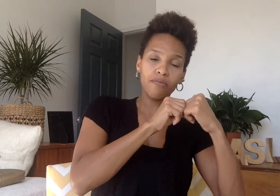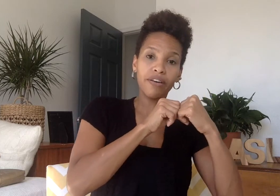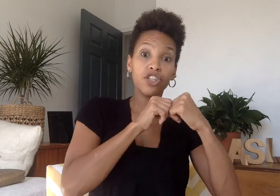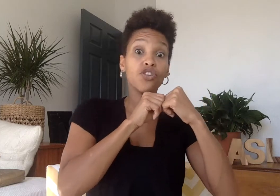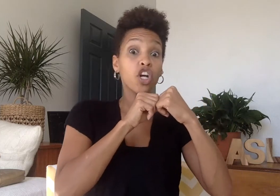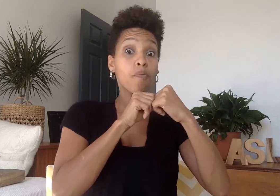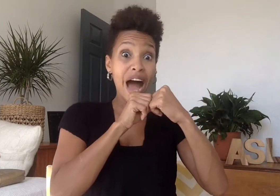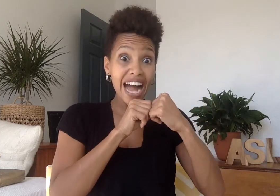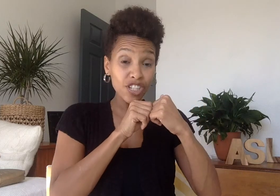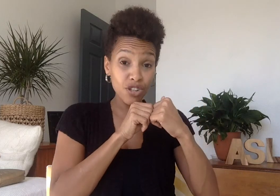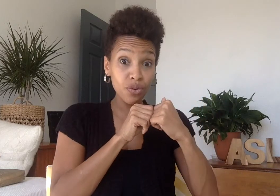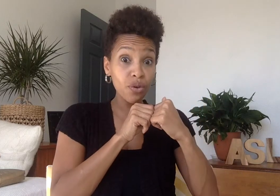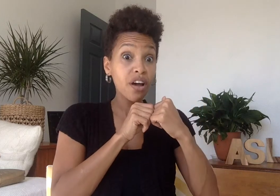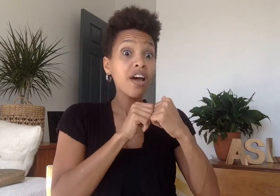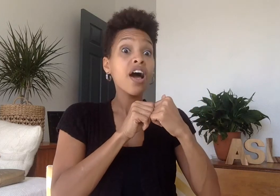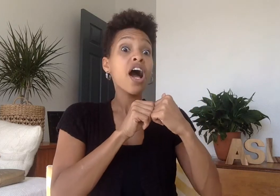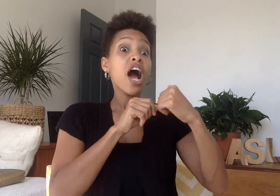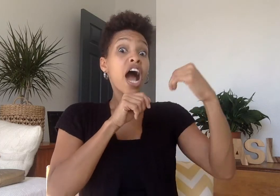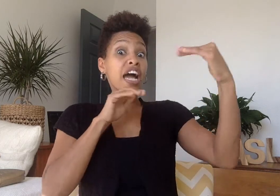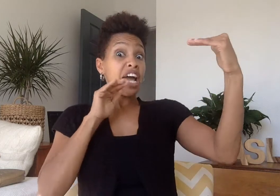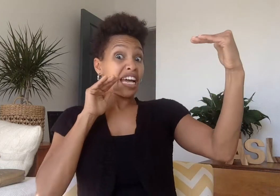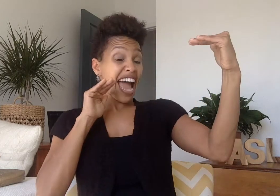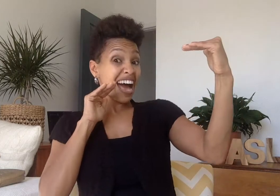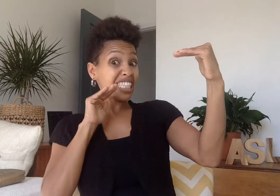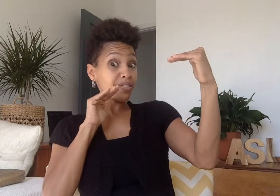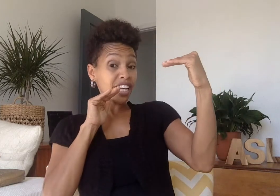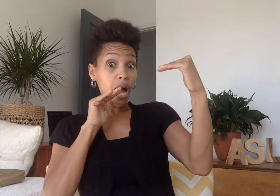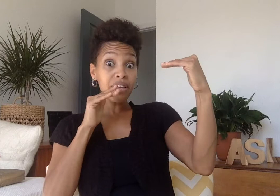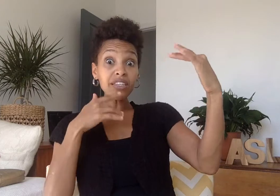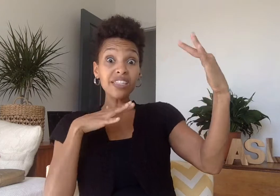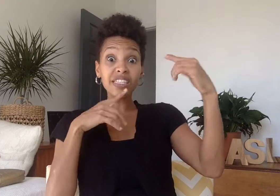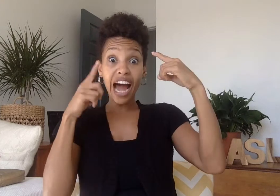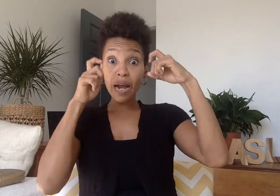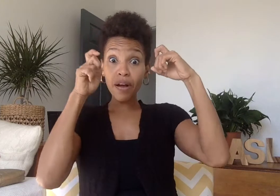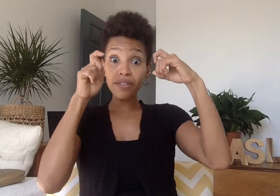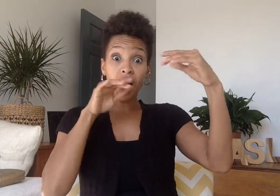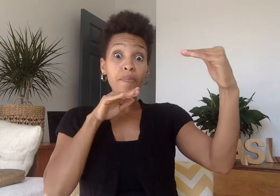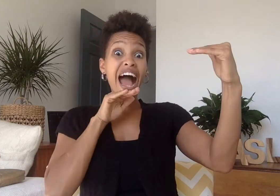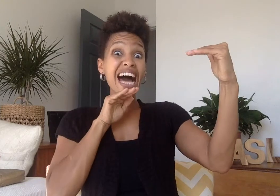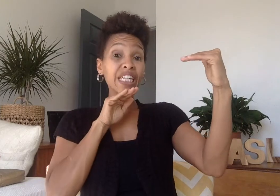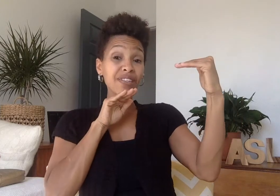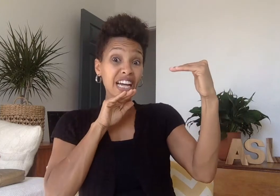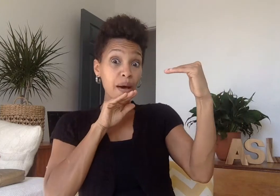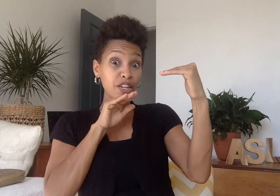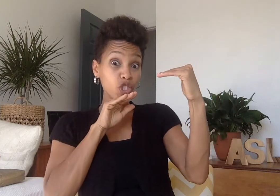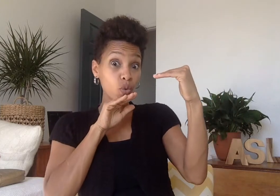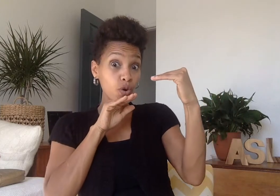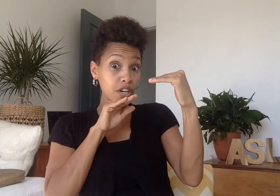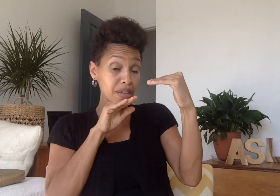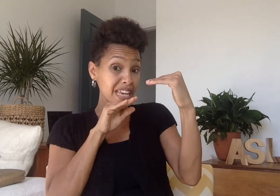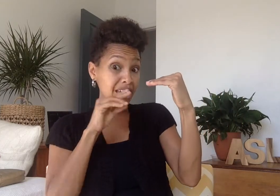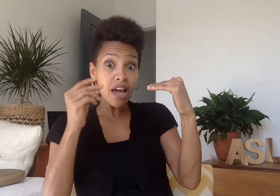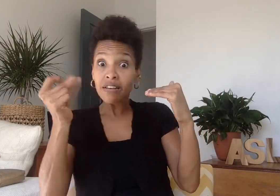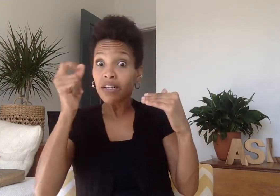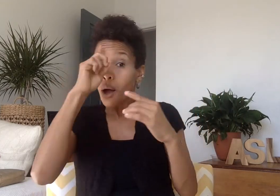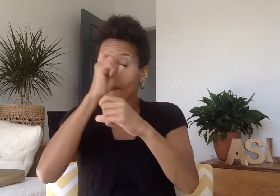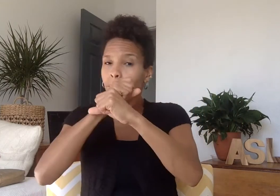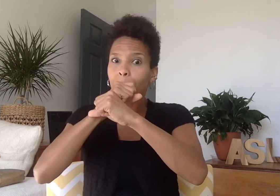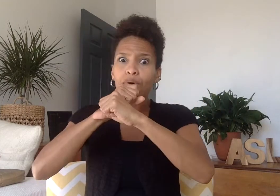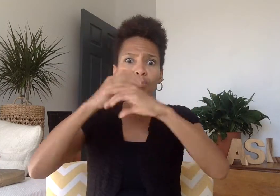mountain. You could go back to, as he was coming, this is eyebrows up, as he was coming toward me,